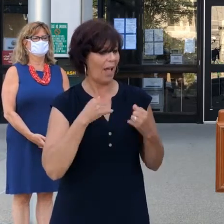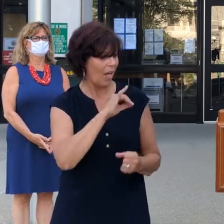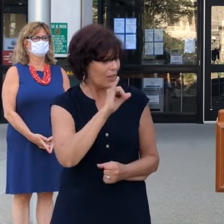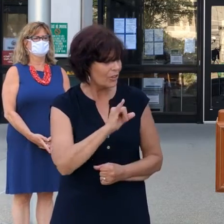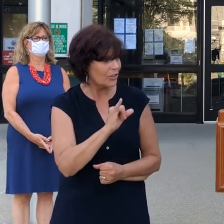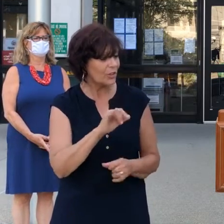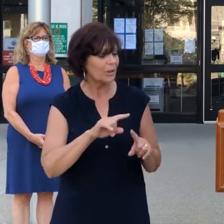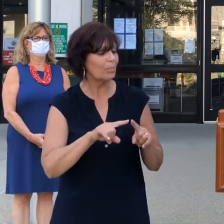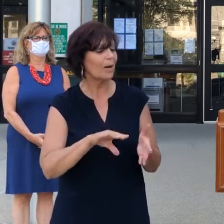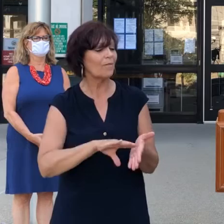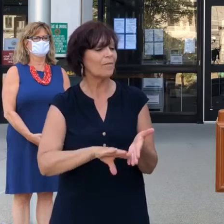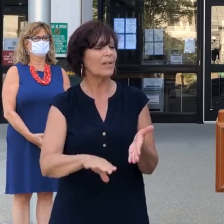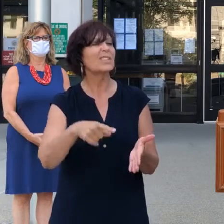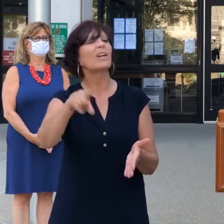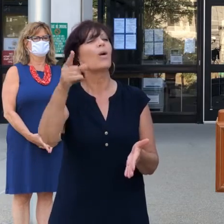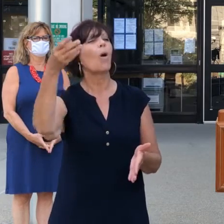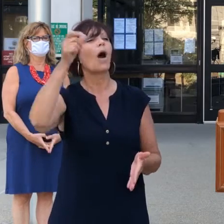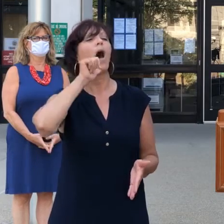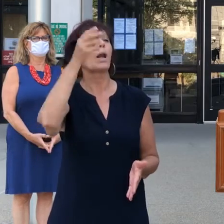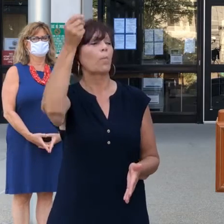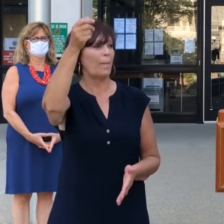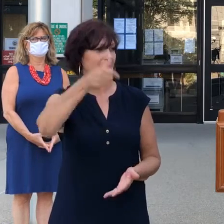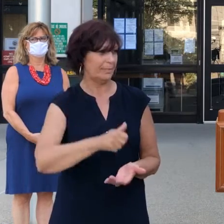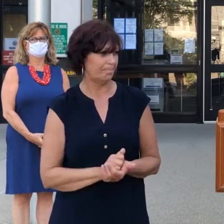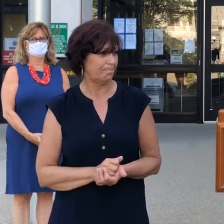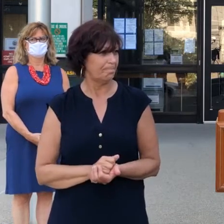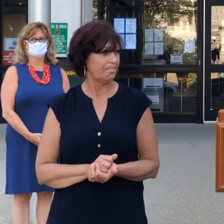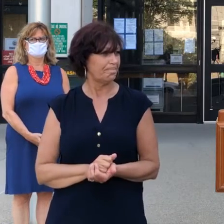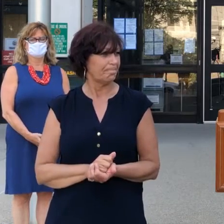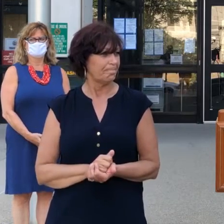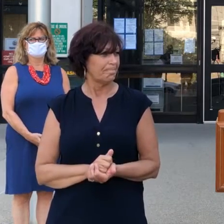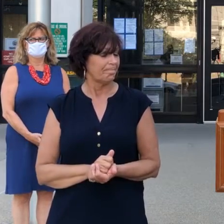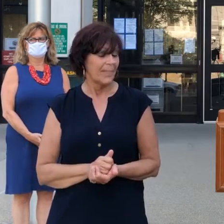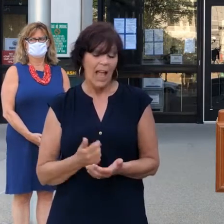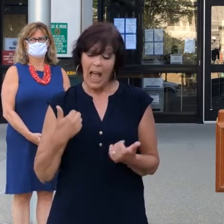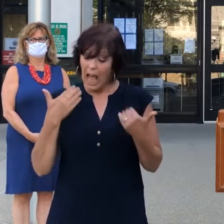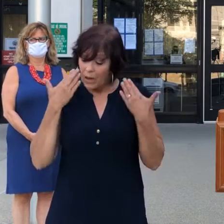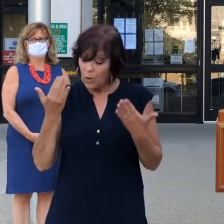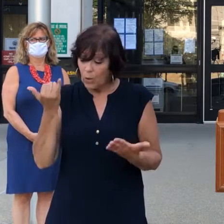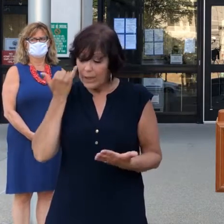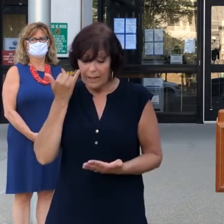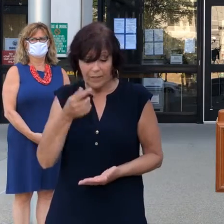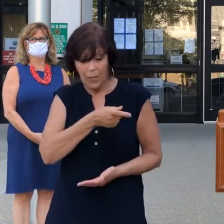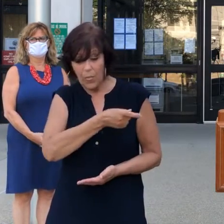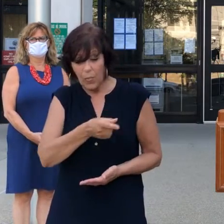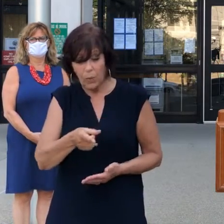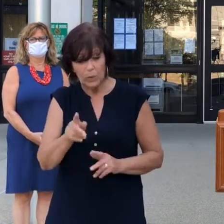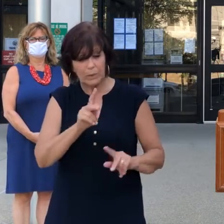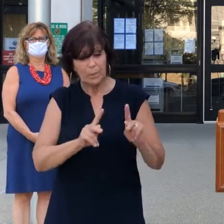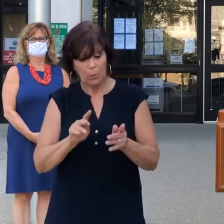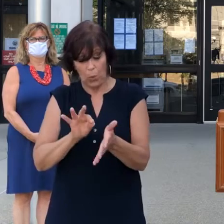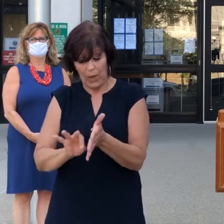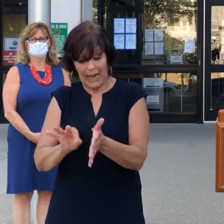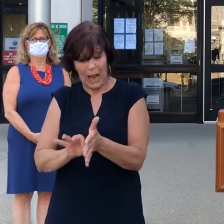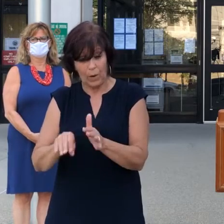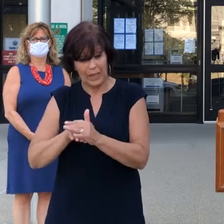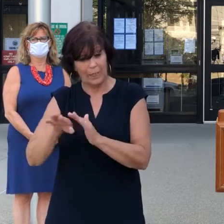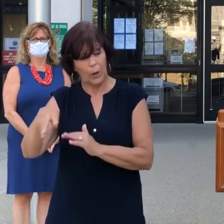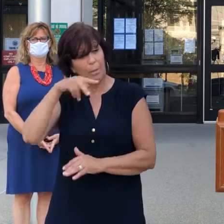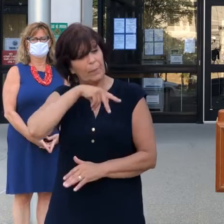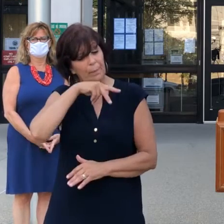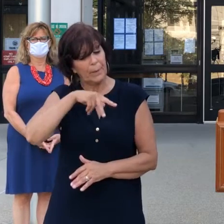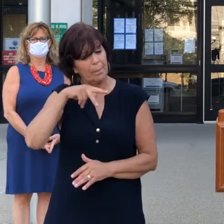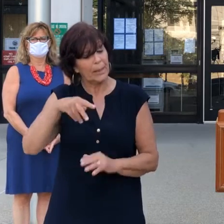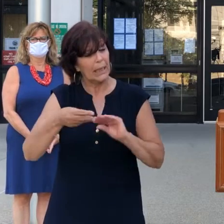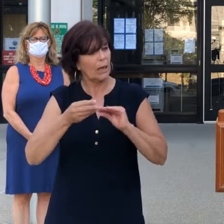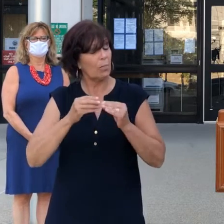they furloughed them and said, go apply for unemployment from New York State. Now, I don't know if those individuals were counted in the PPP numbers that